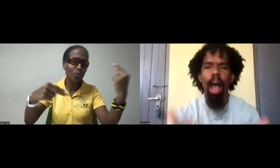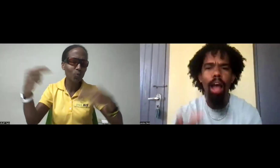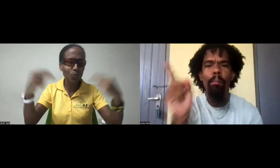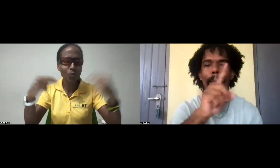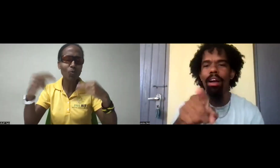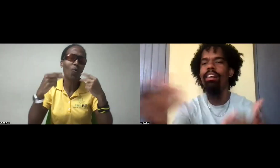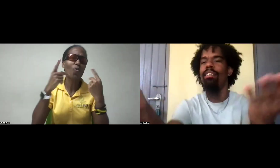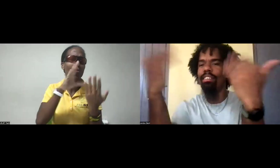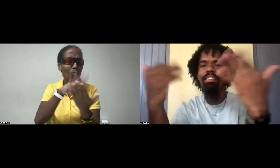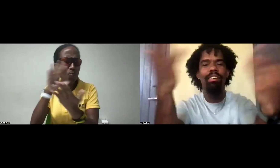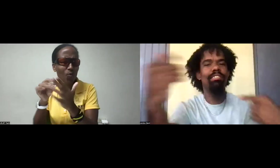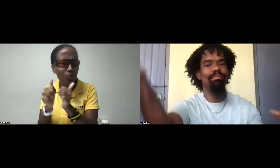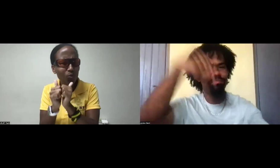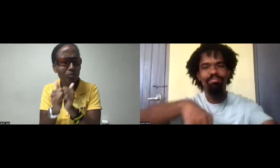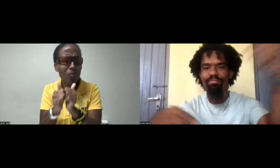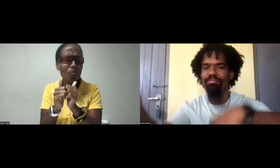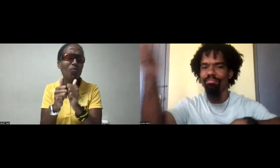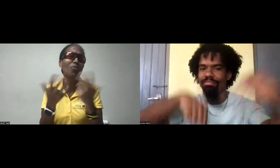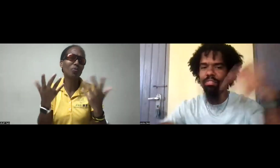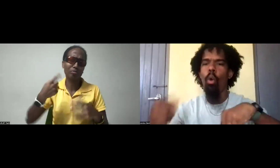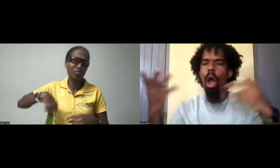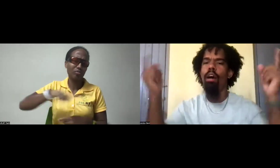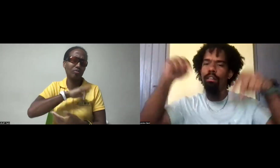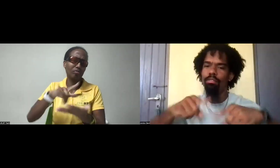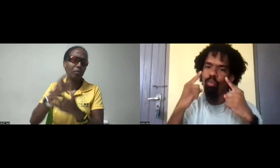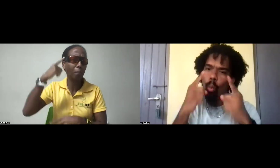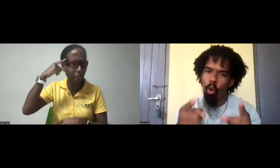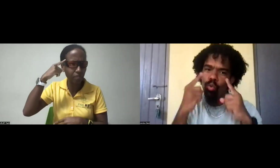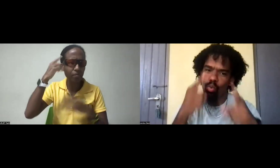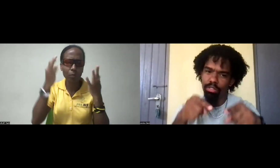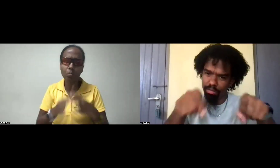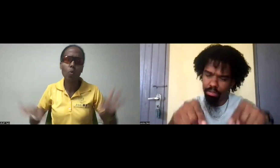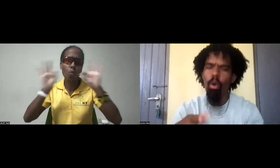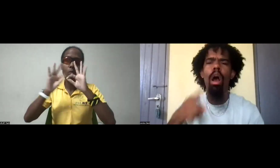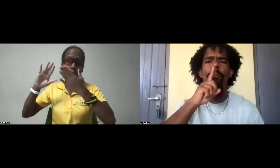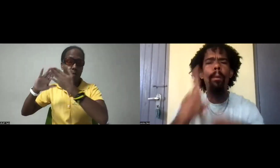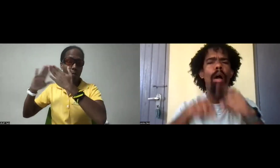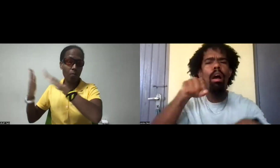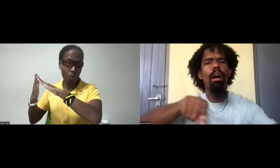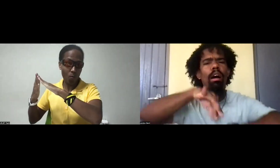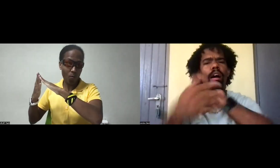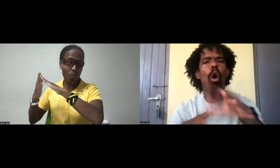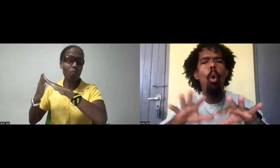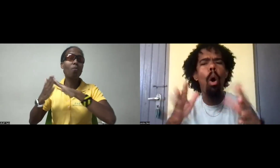you guys for joining the meet, for coming to learn together, because we think this is